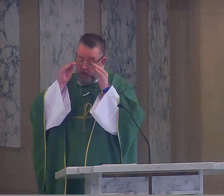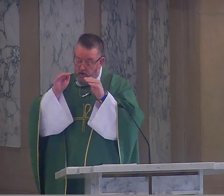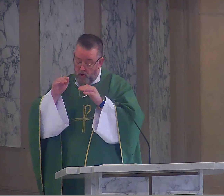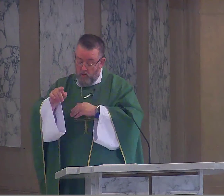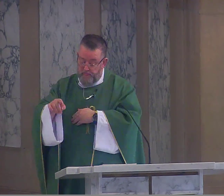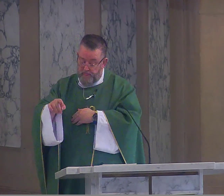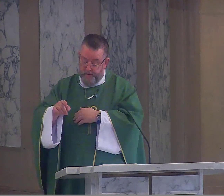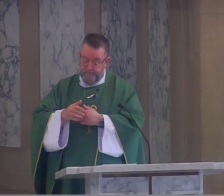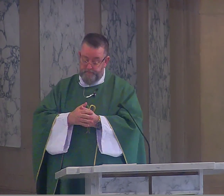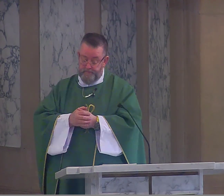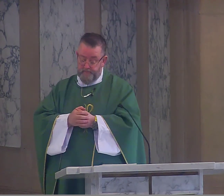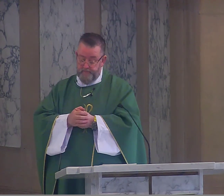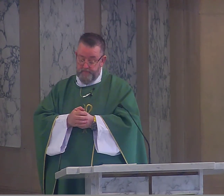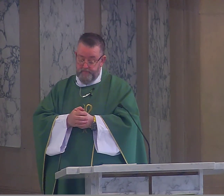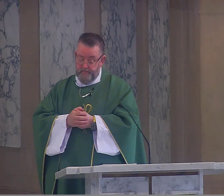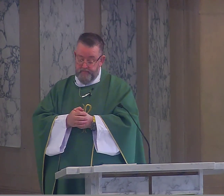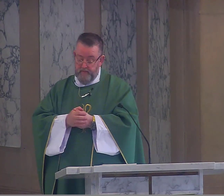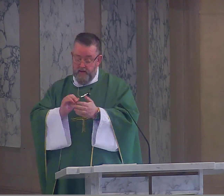Jesus taught them,